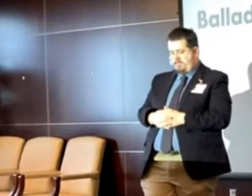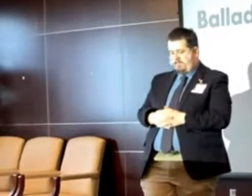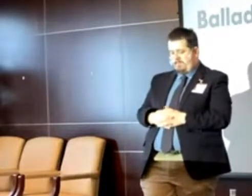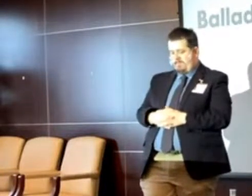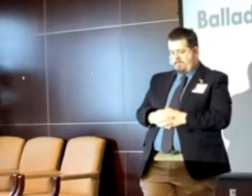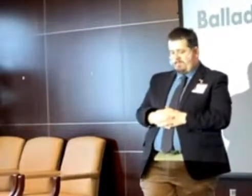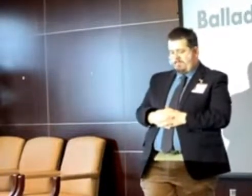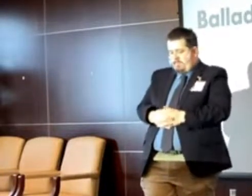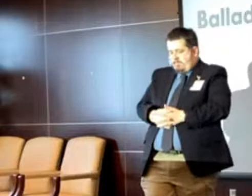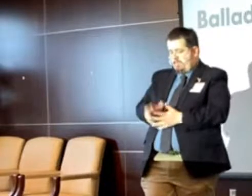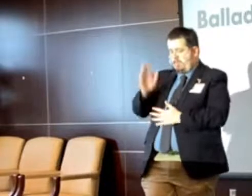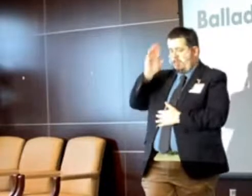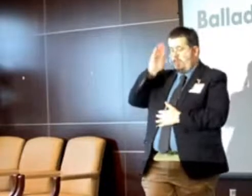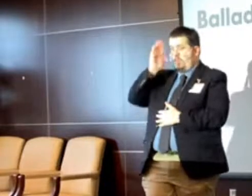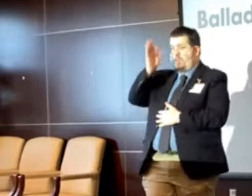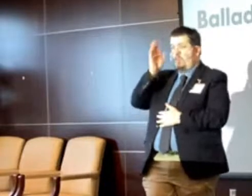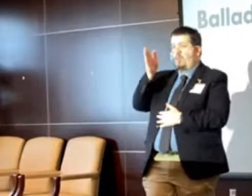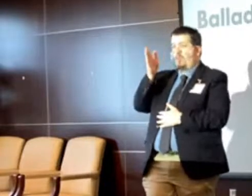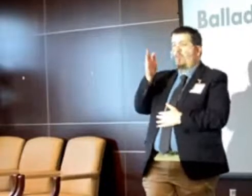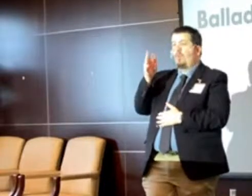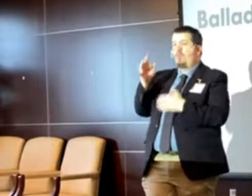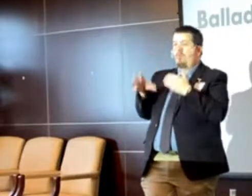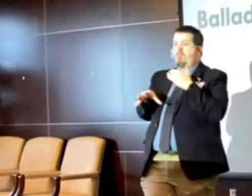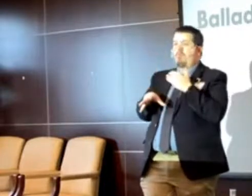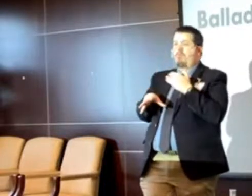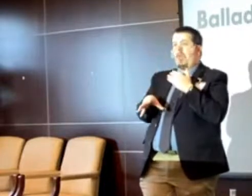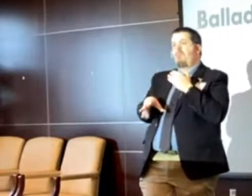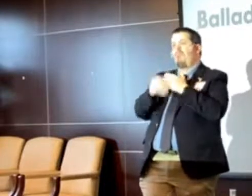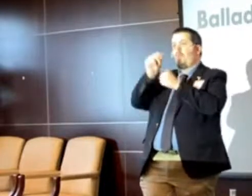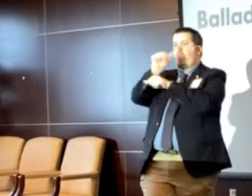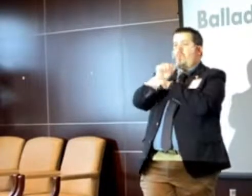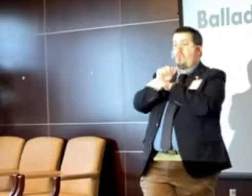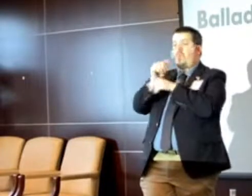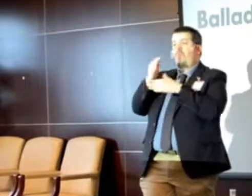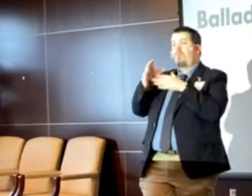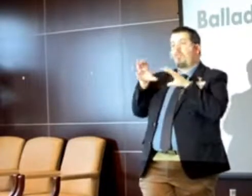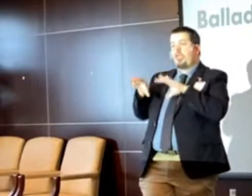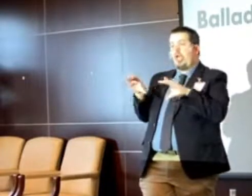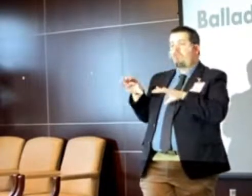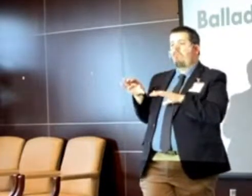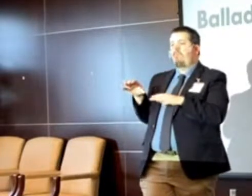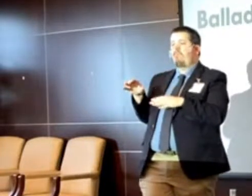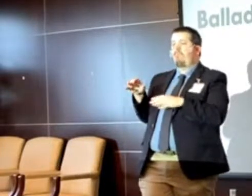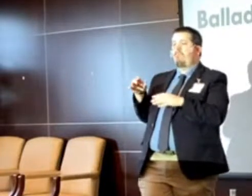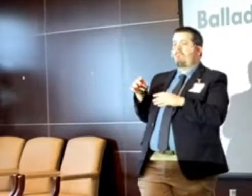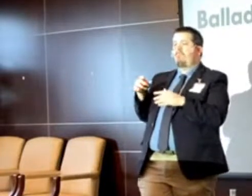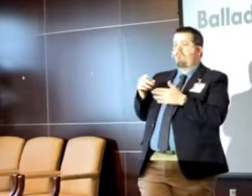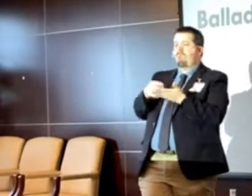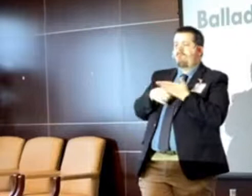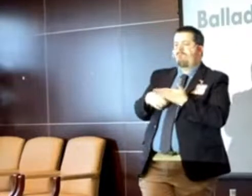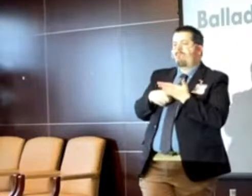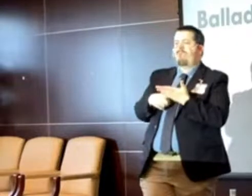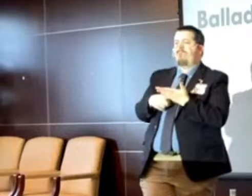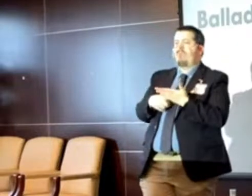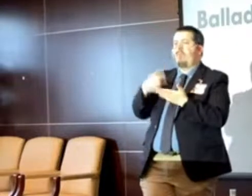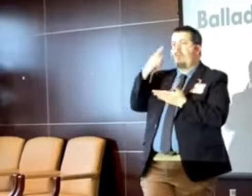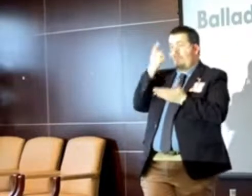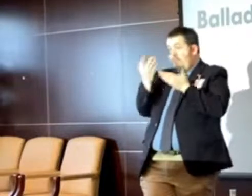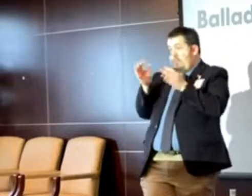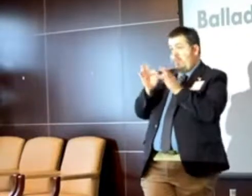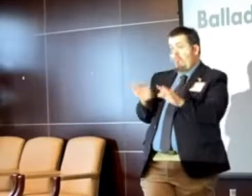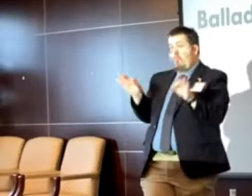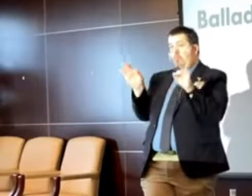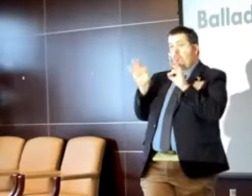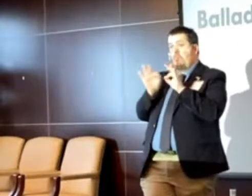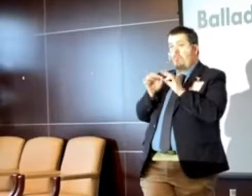There will be some additional, there is some additional work that's being done, I think, internally. I think it's probably